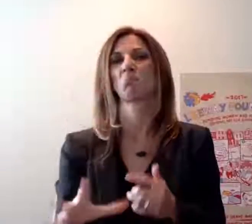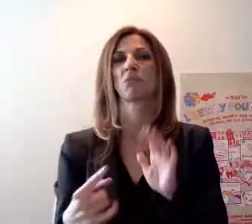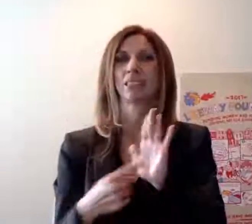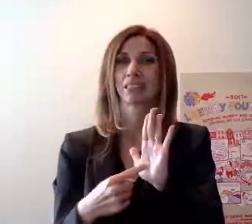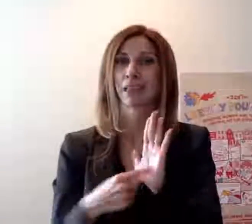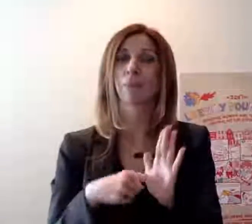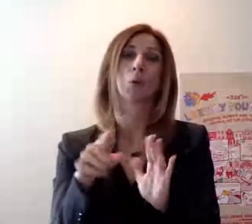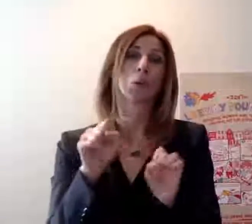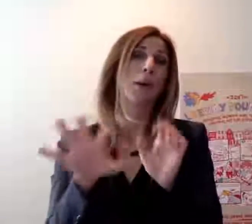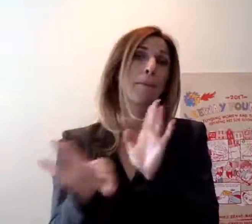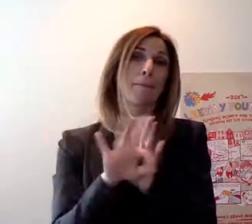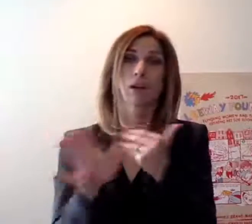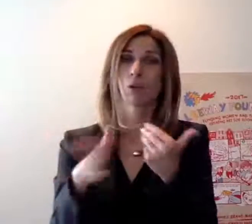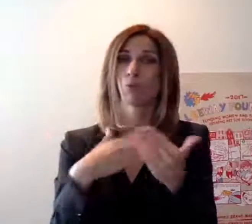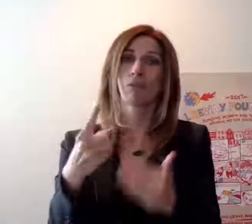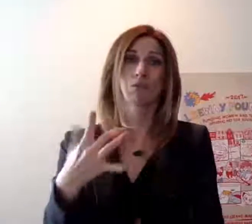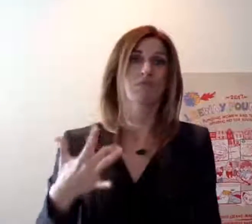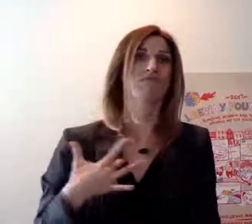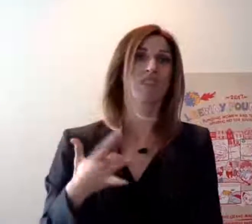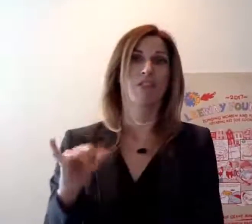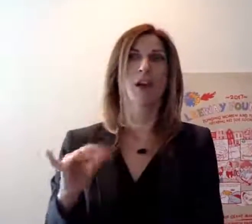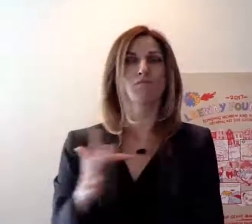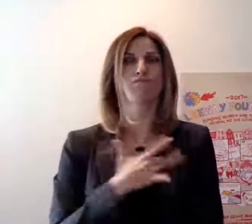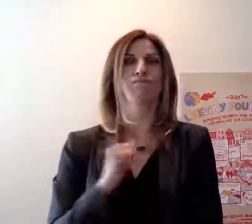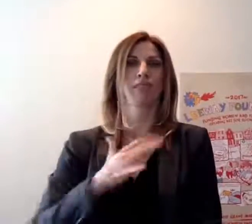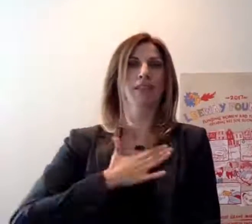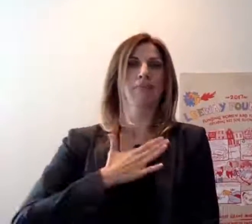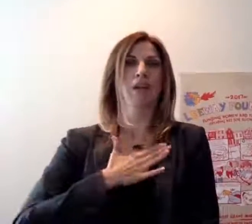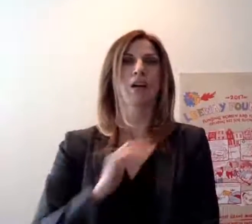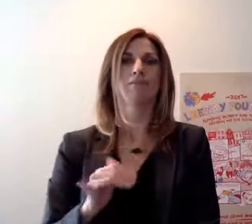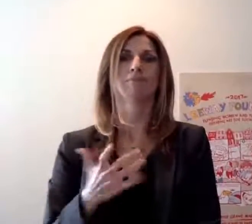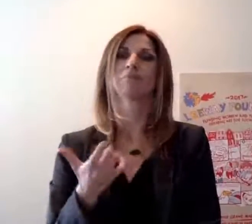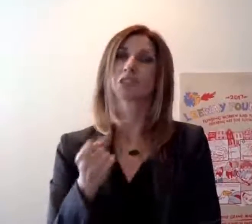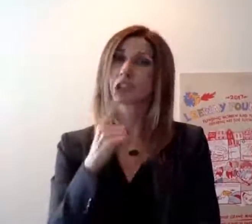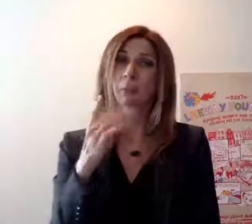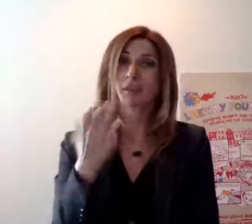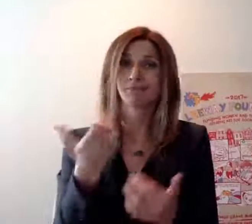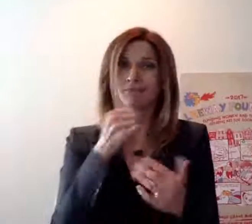can choose whichever ones resonate for you, and it may even be things that are